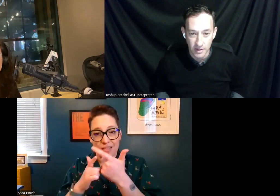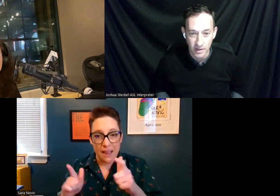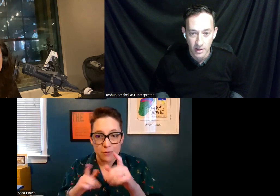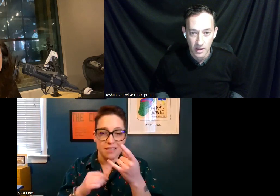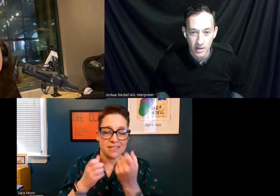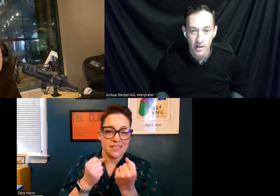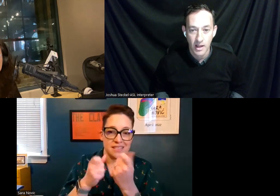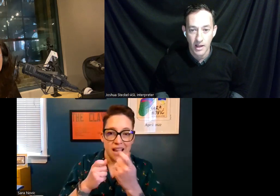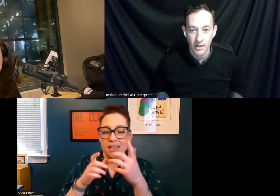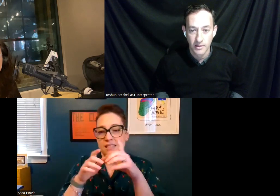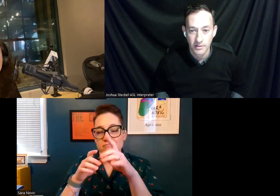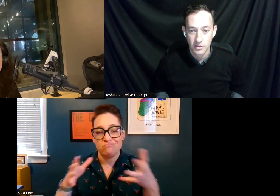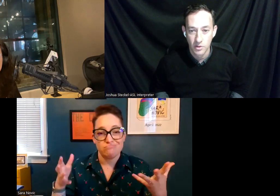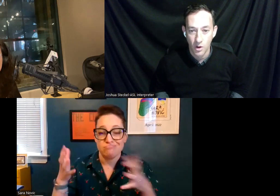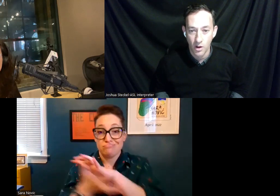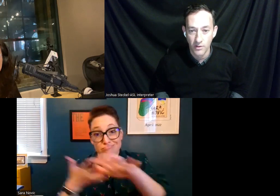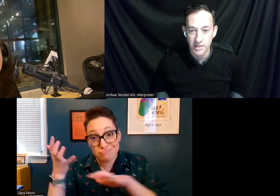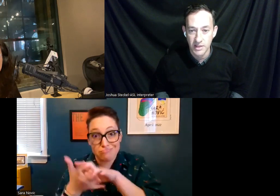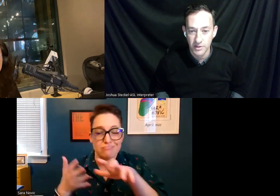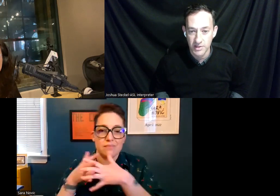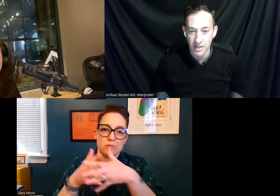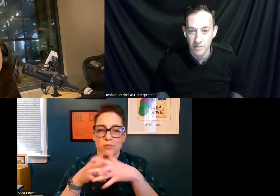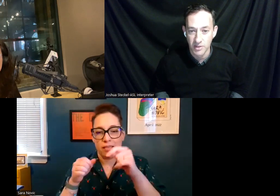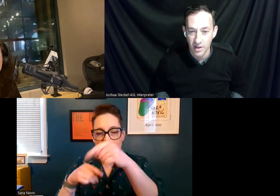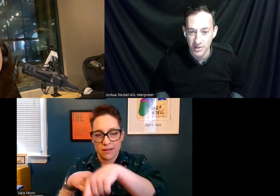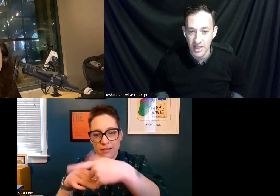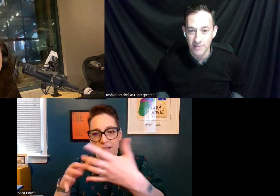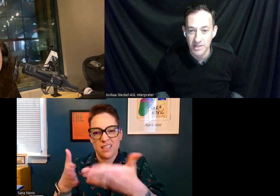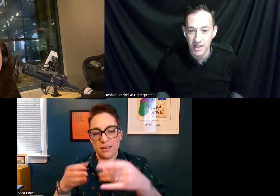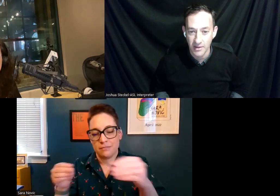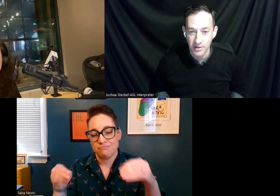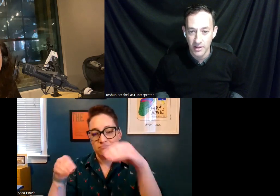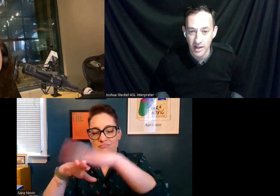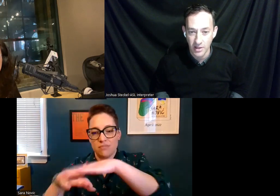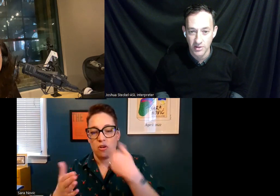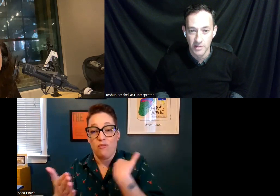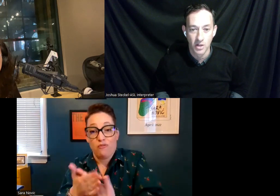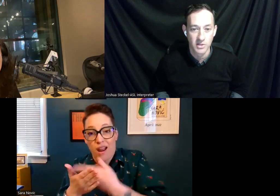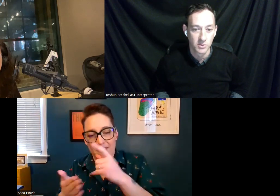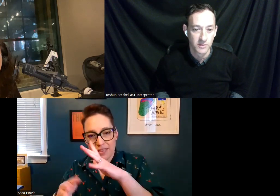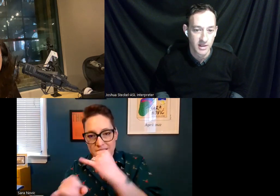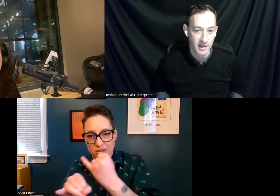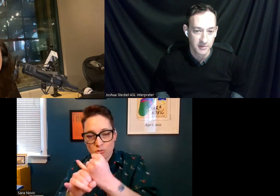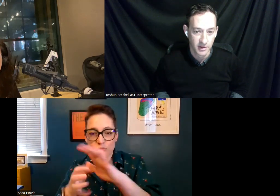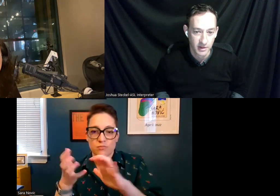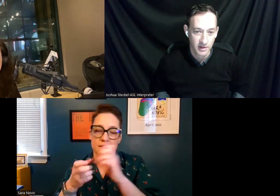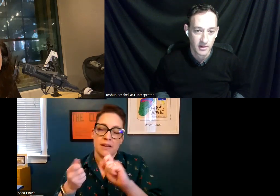time. And all All these these different different signing signing modalities modalities came came together. together here at the American School for the